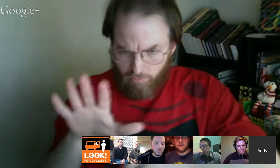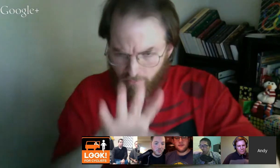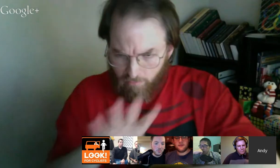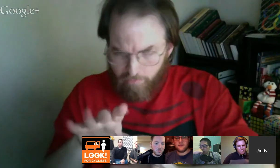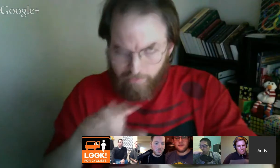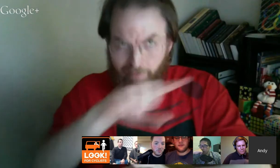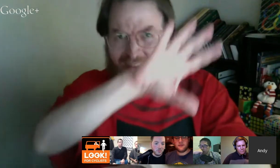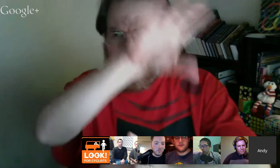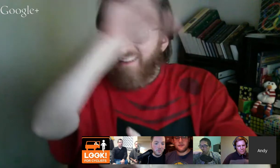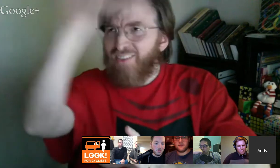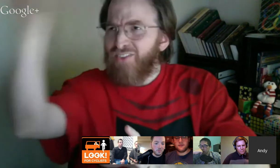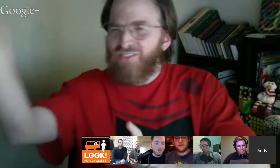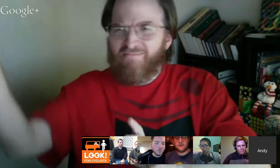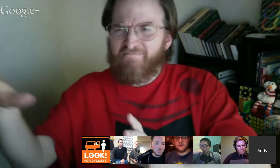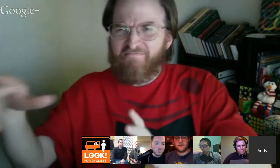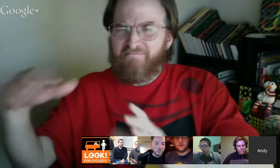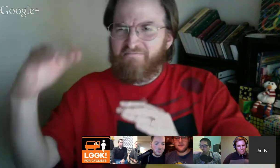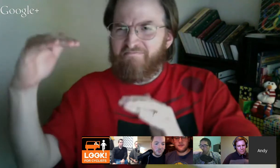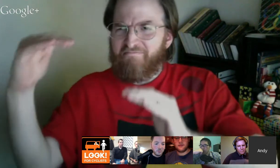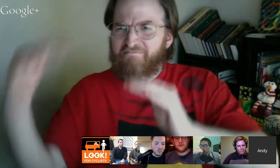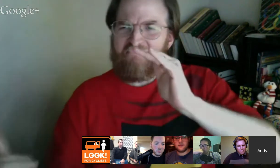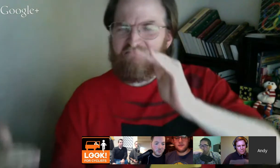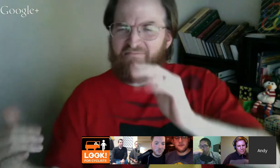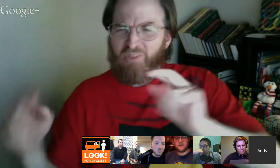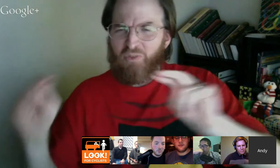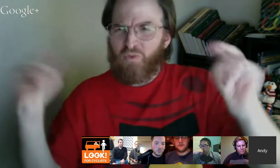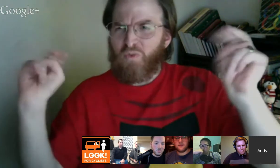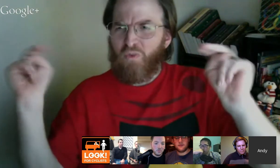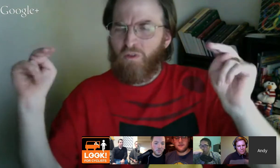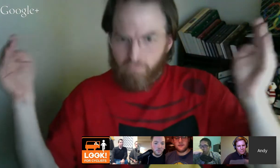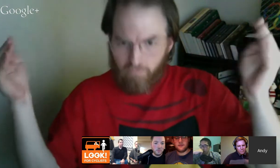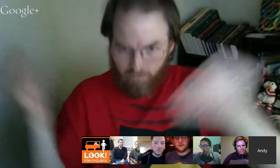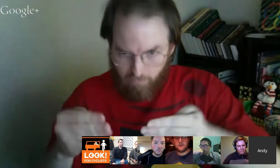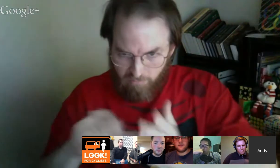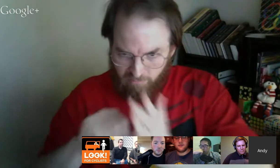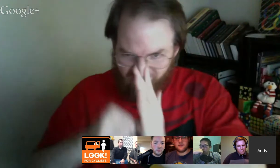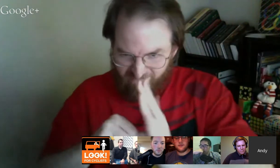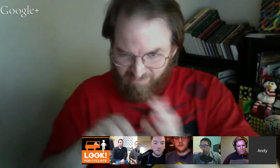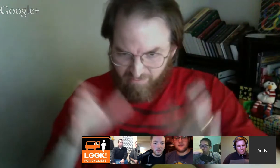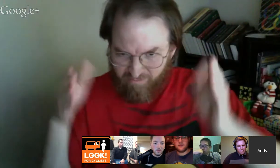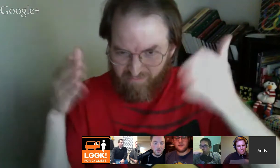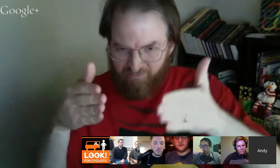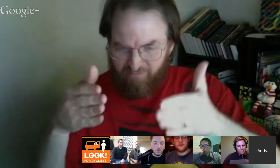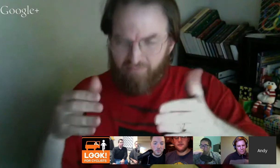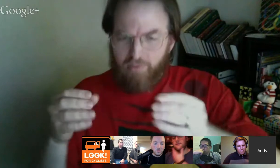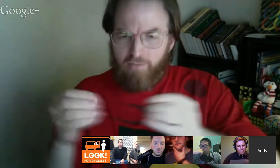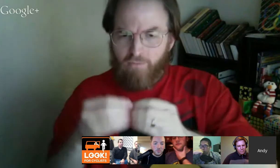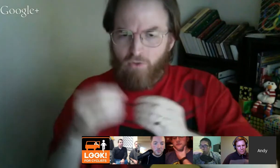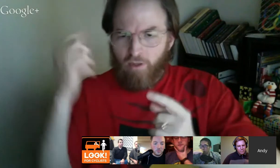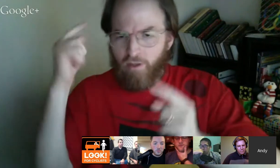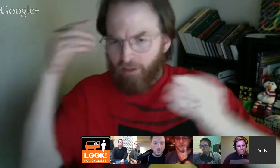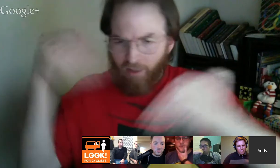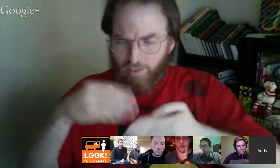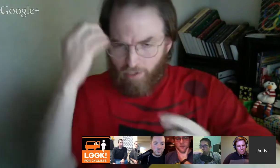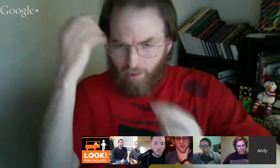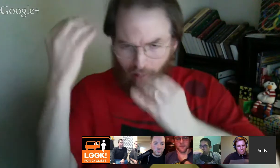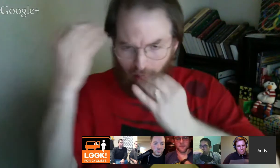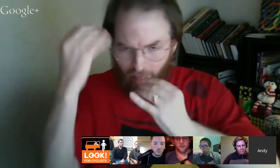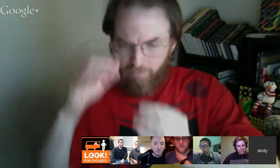don't get visually overwhelmed, so I can focus on what I'm looking at, and I can focus on everything from a